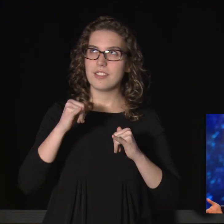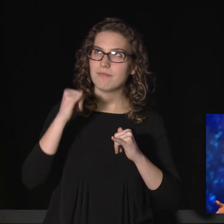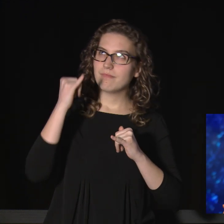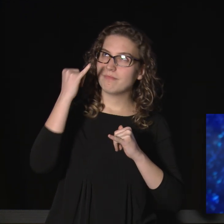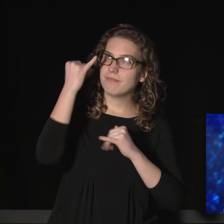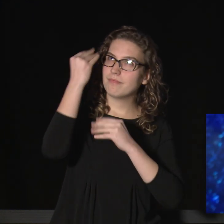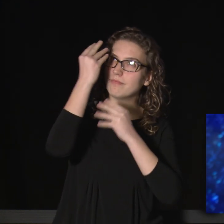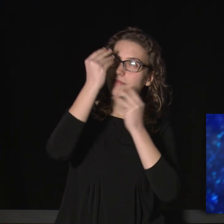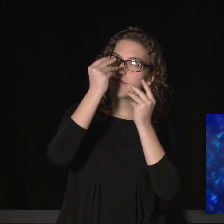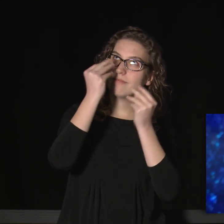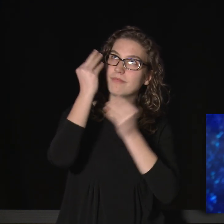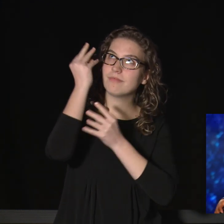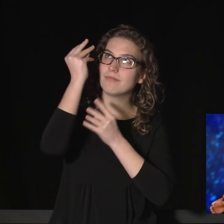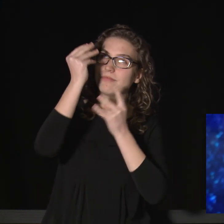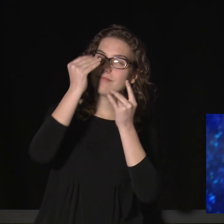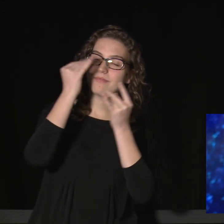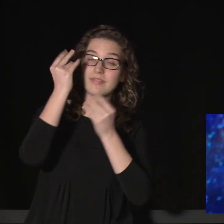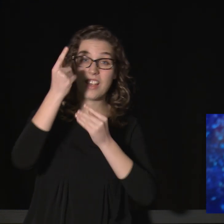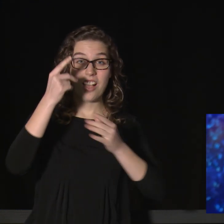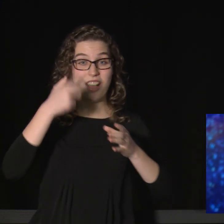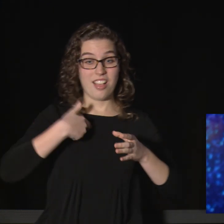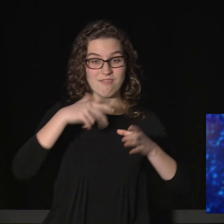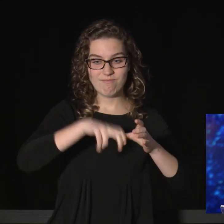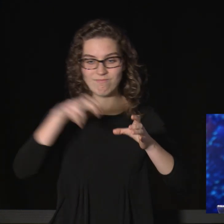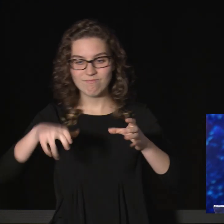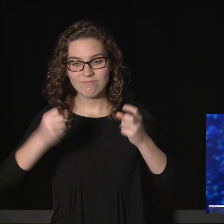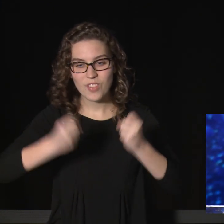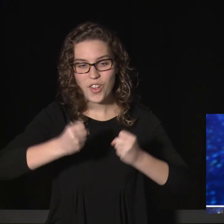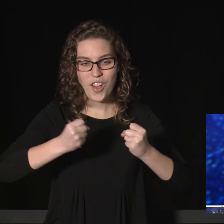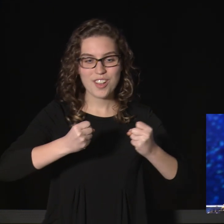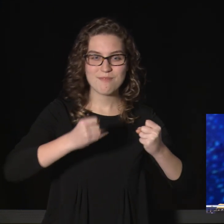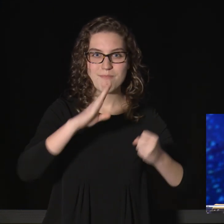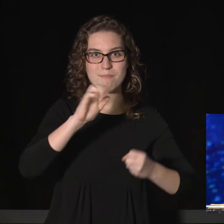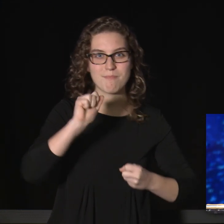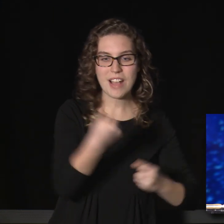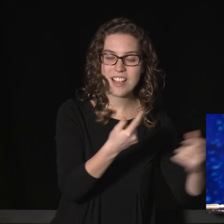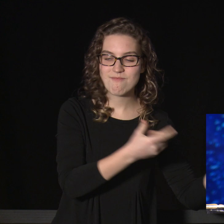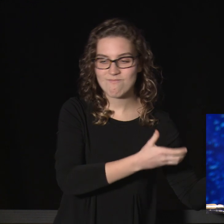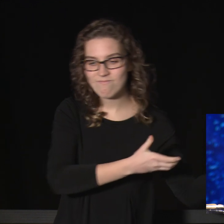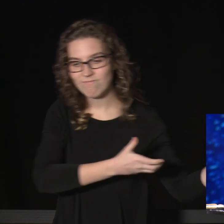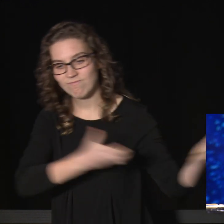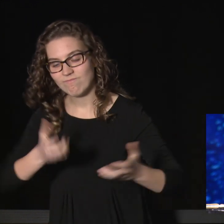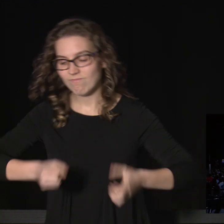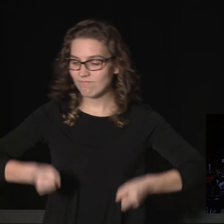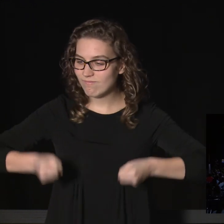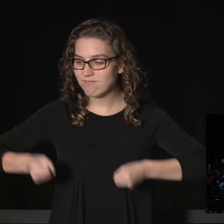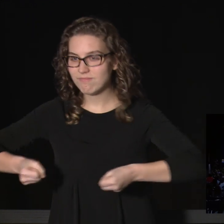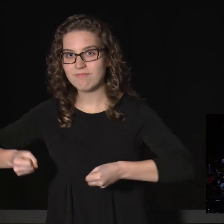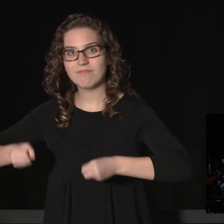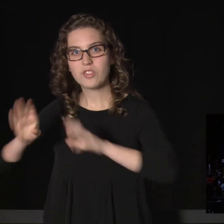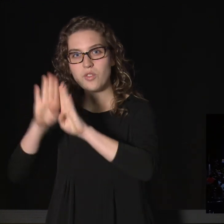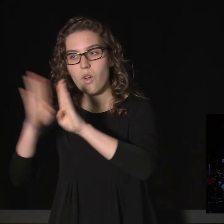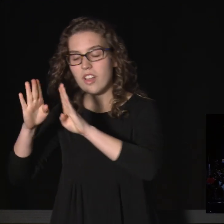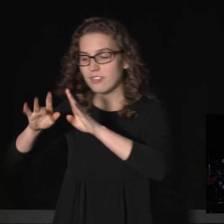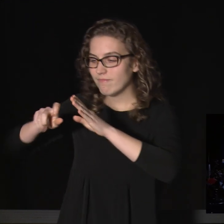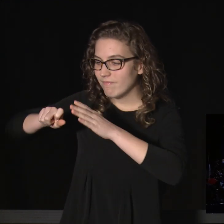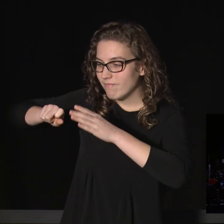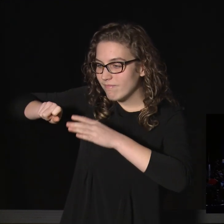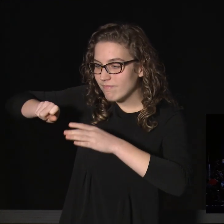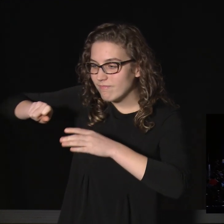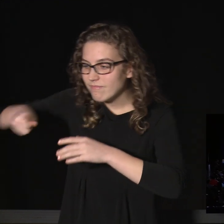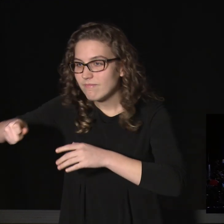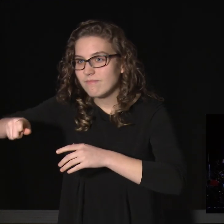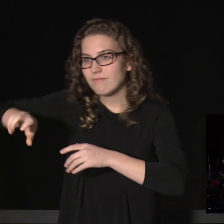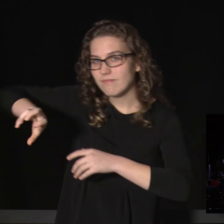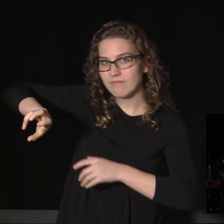mind, and I get out of the car and I grab the grocery bags and I come to the door. I put the key in the doorknob. I